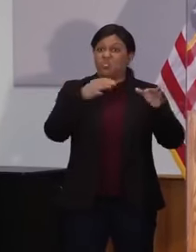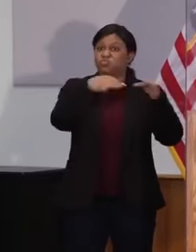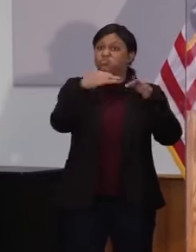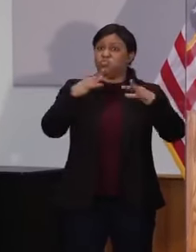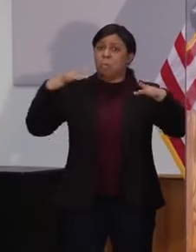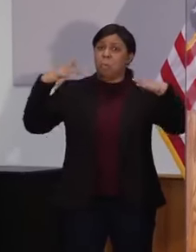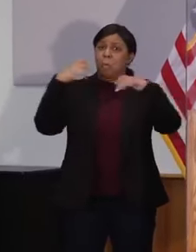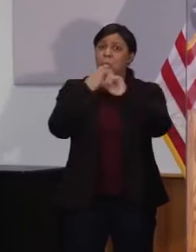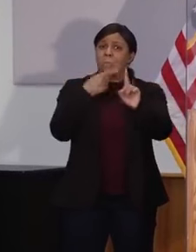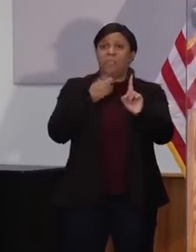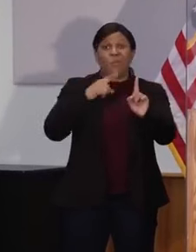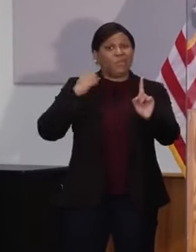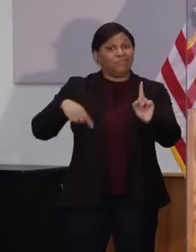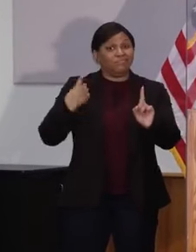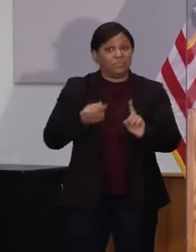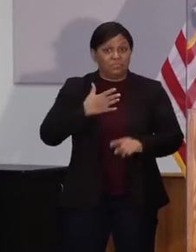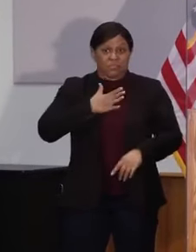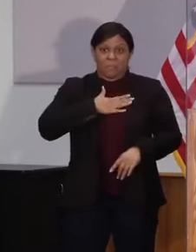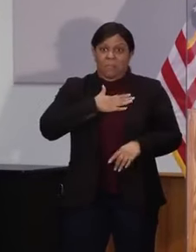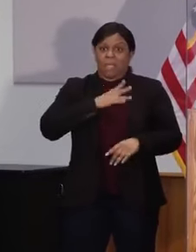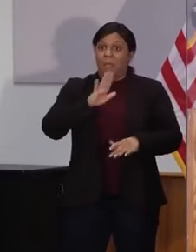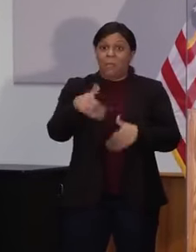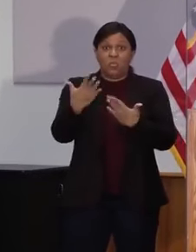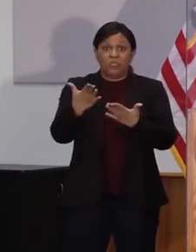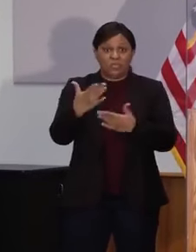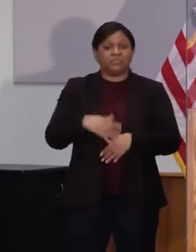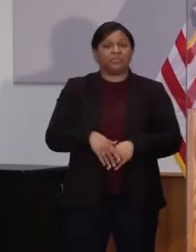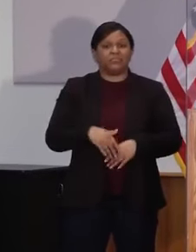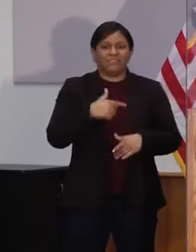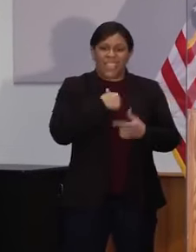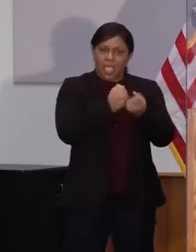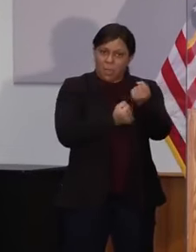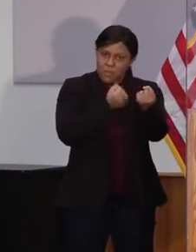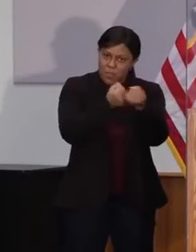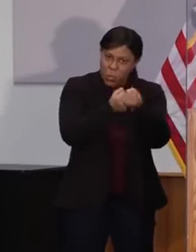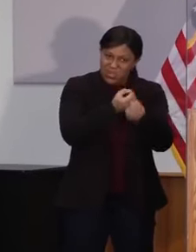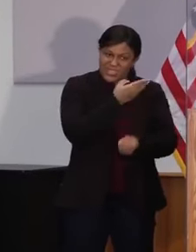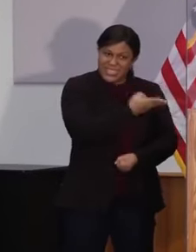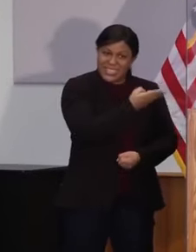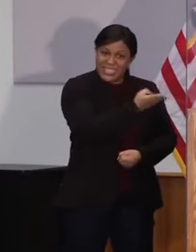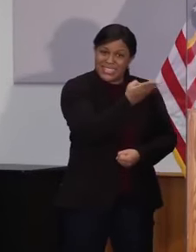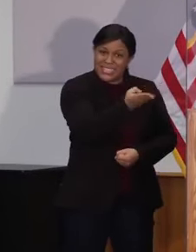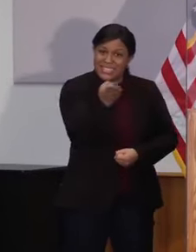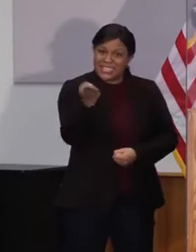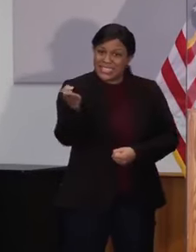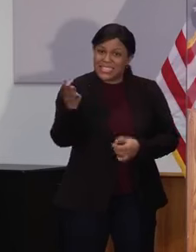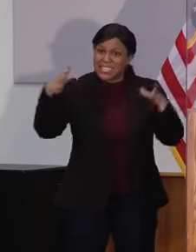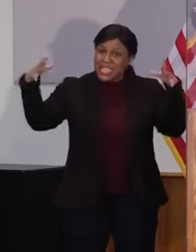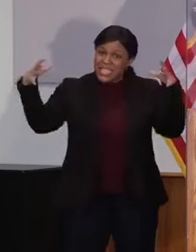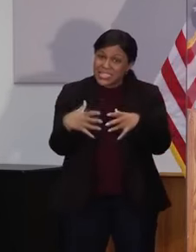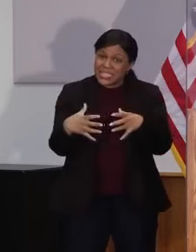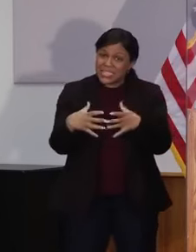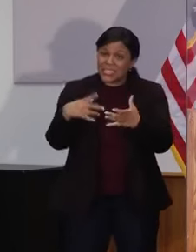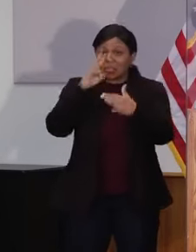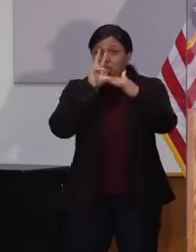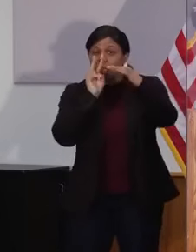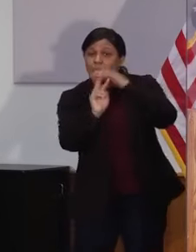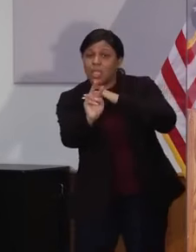This is not my proposal. This is me supporting all of the groups that came together with the foresight. Unlike the end